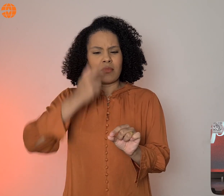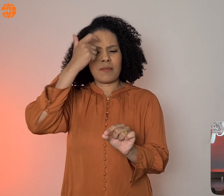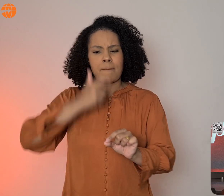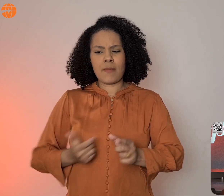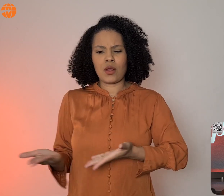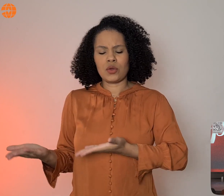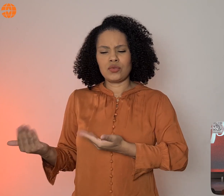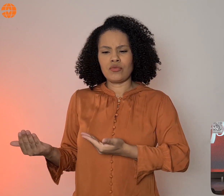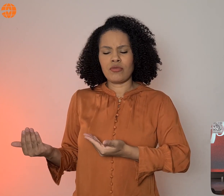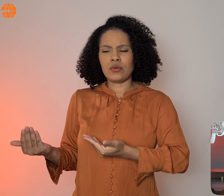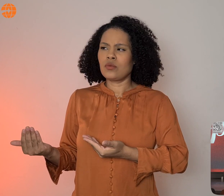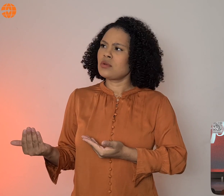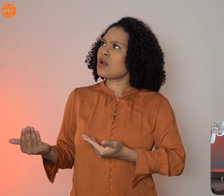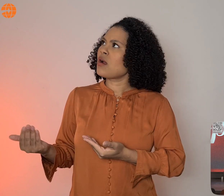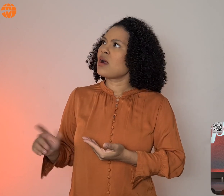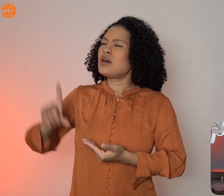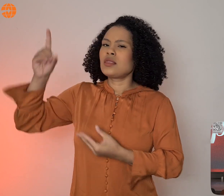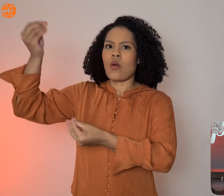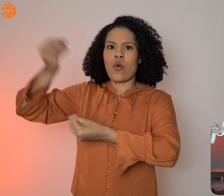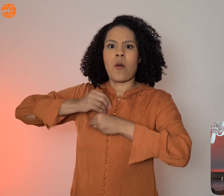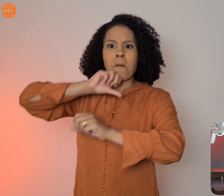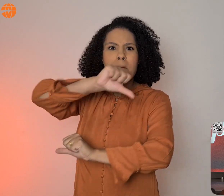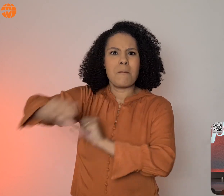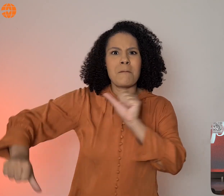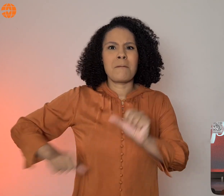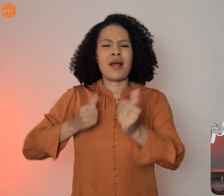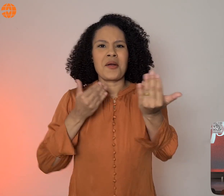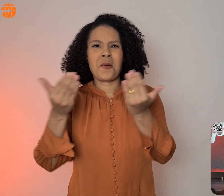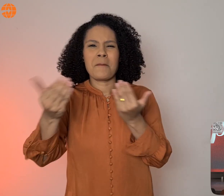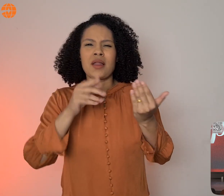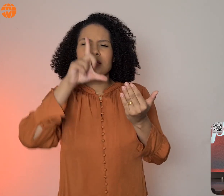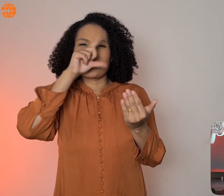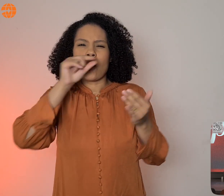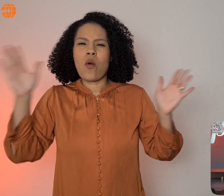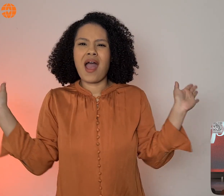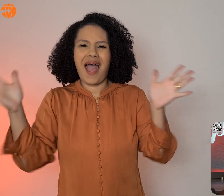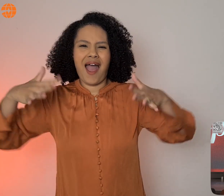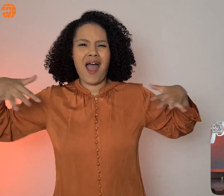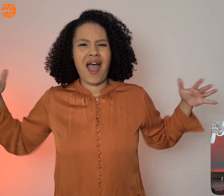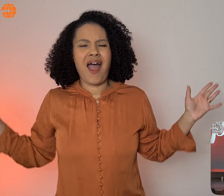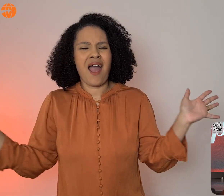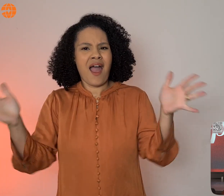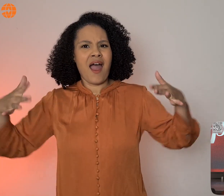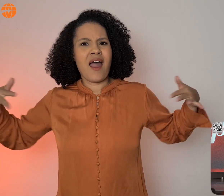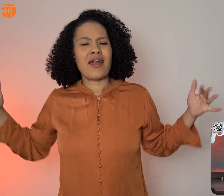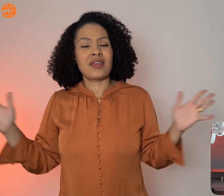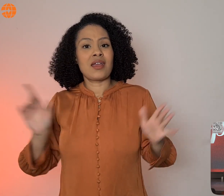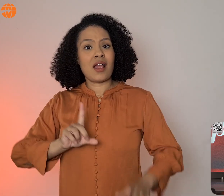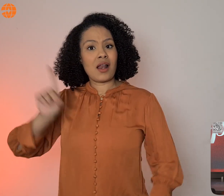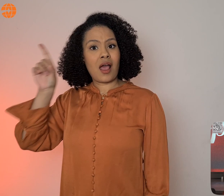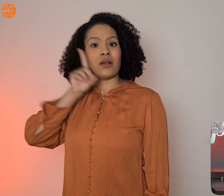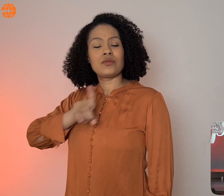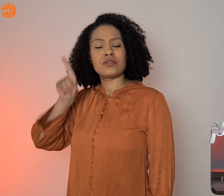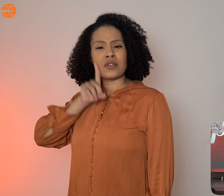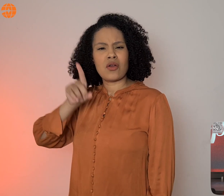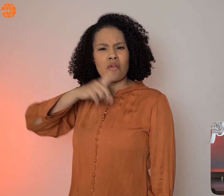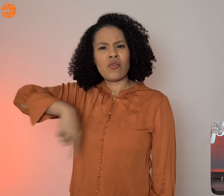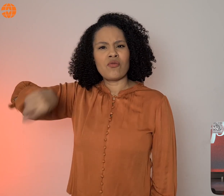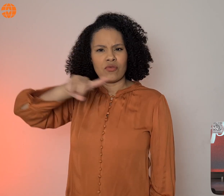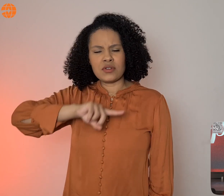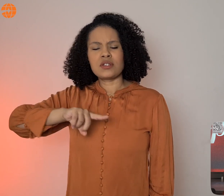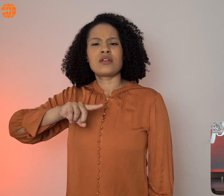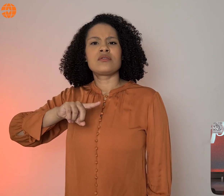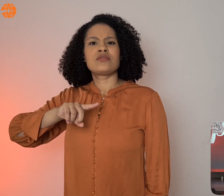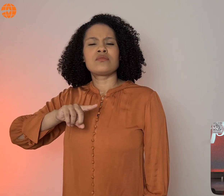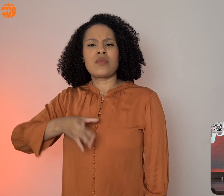sua juventude é renovada como uma águia. Now we have eagles in the United States. I think you have eagles here in Brazil. Nós temos águias lá nos Estados